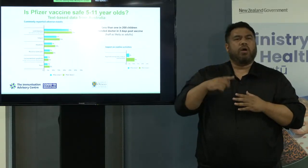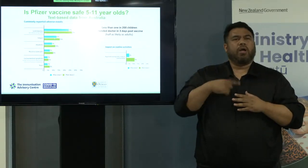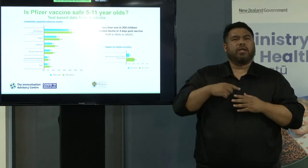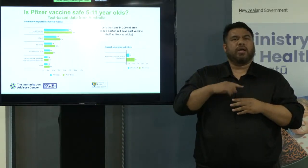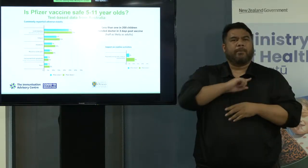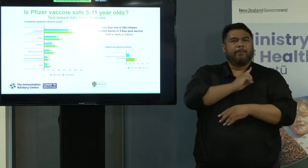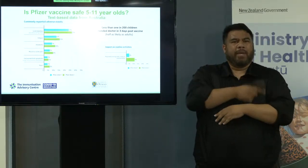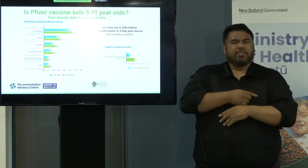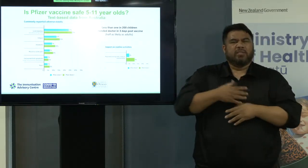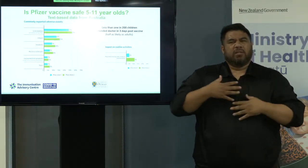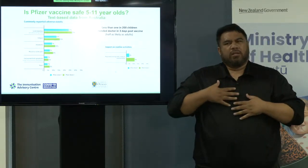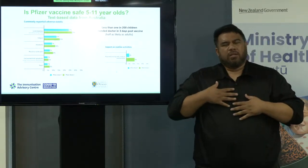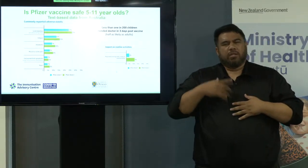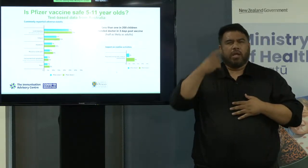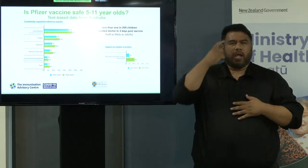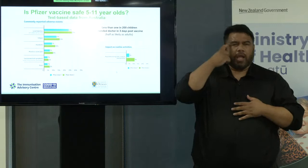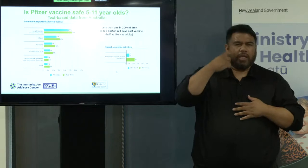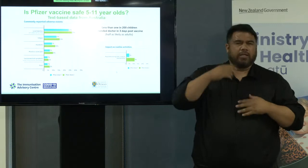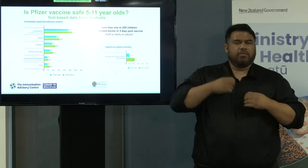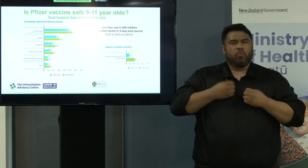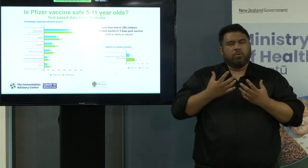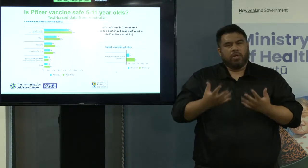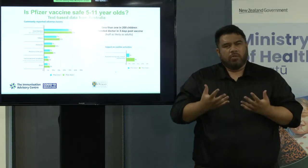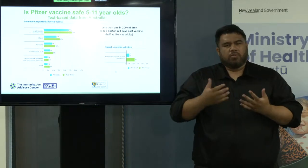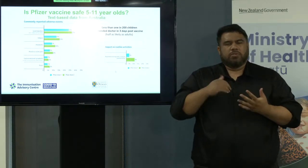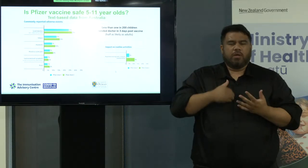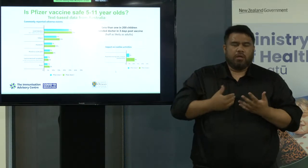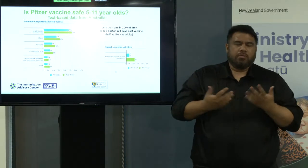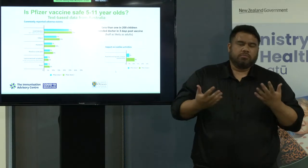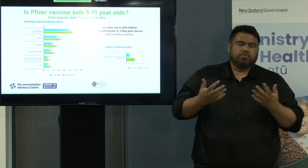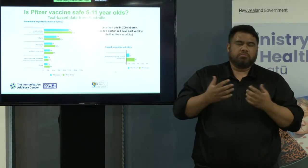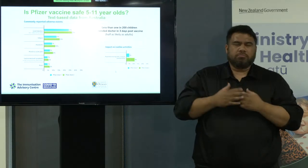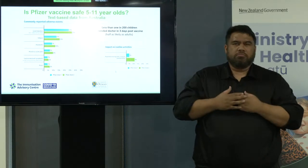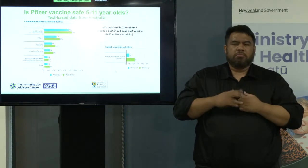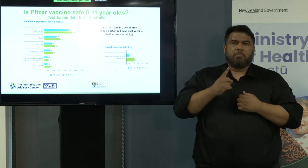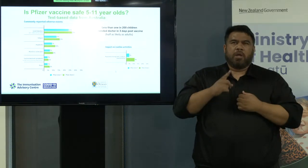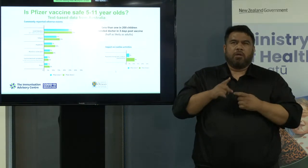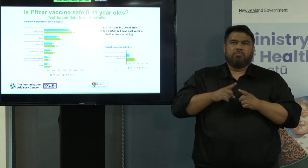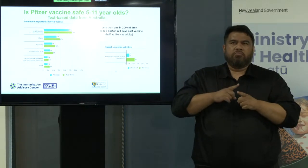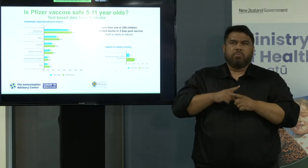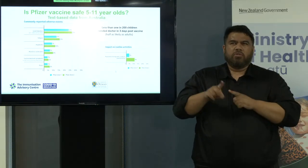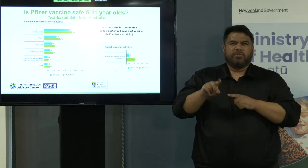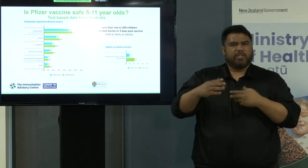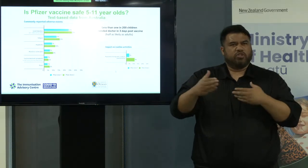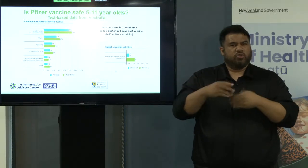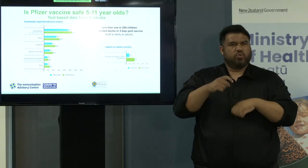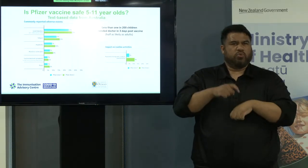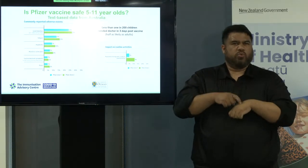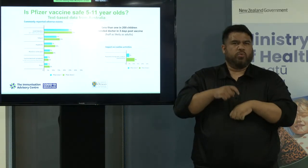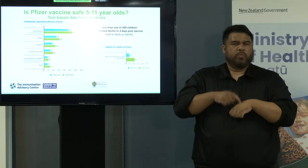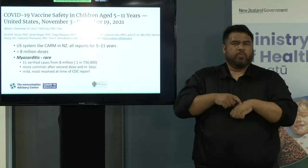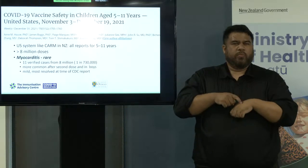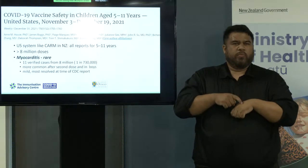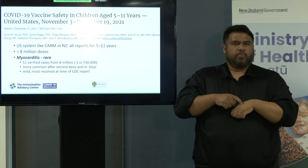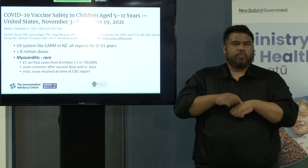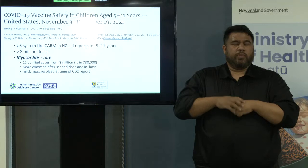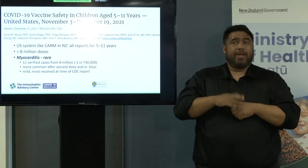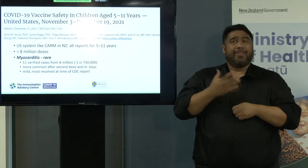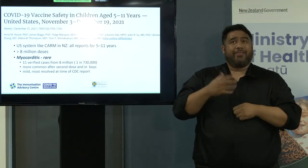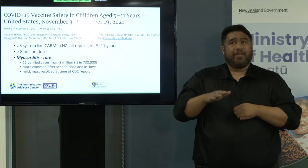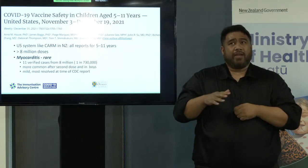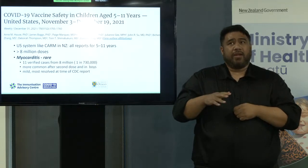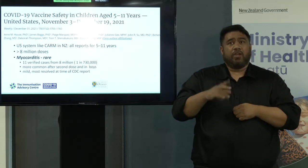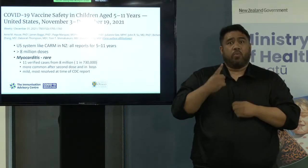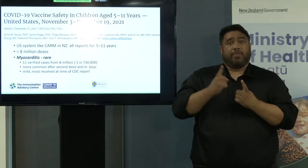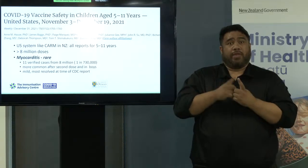muscle aches, headache, or fatigue, but it was all very short term. And then the one which I guess people